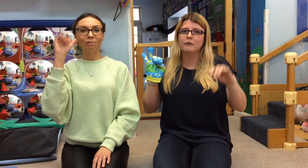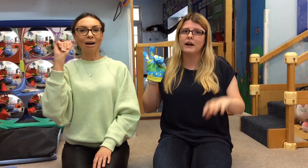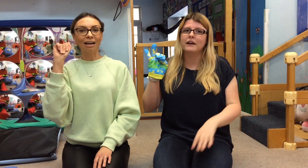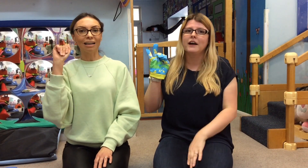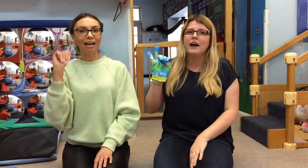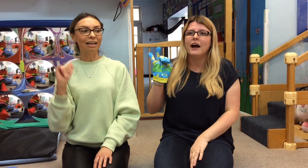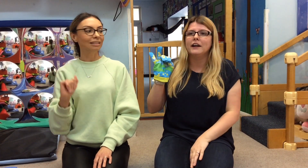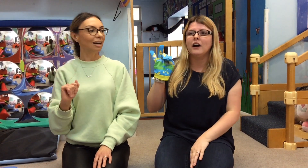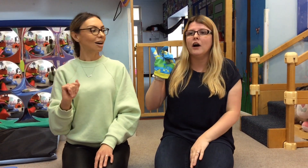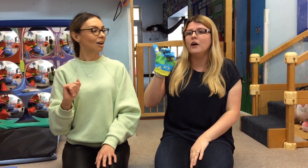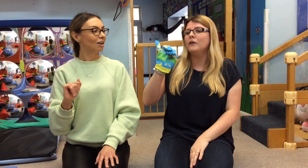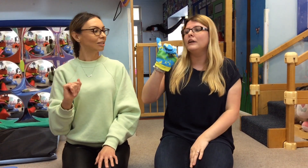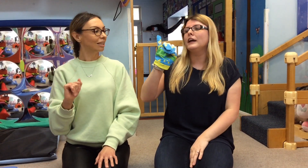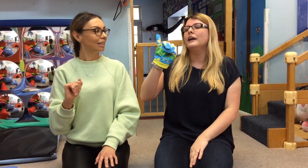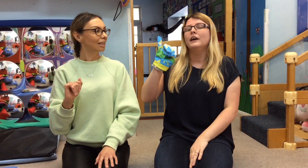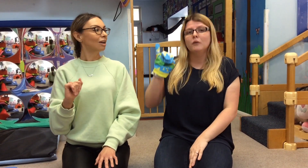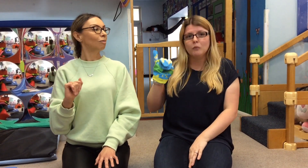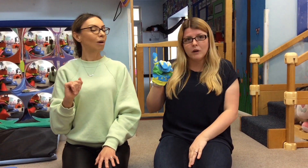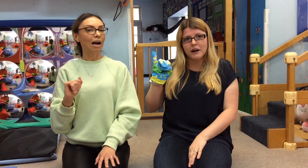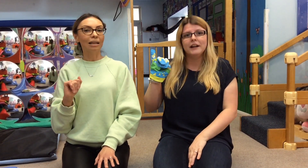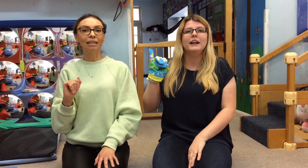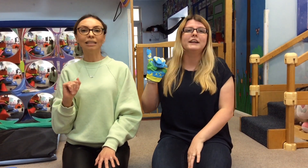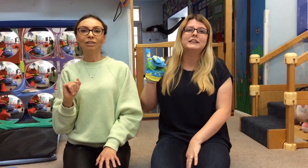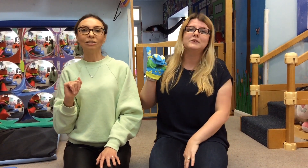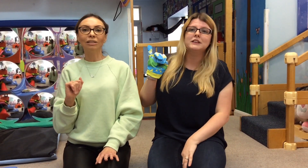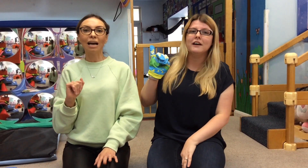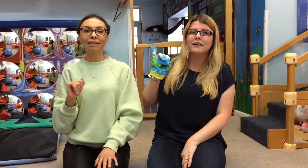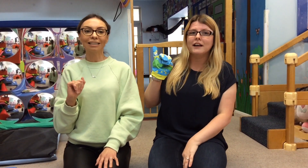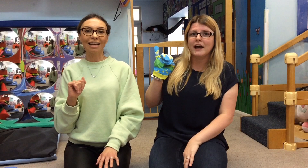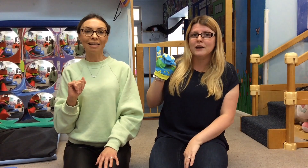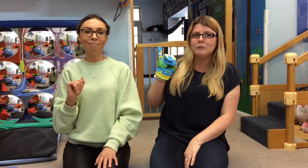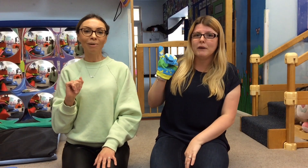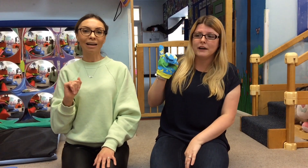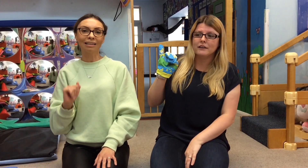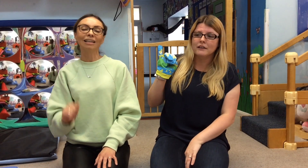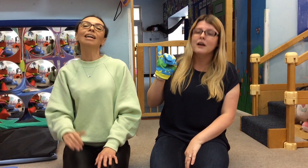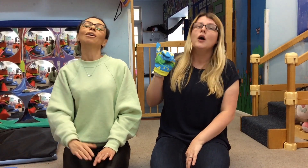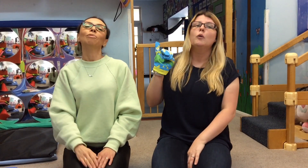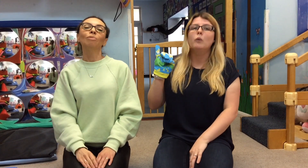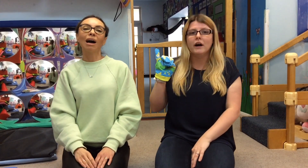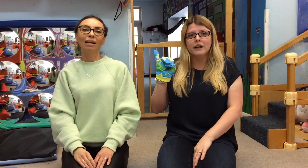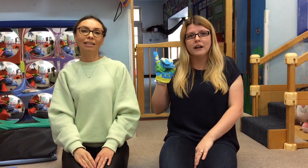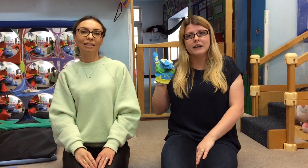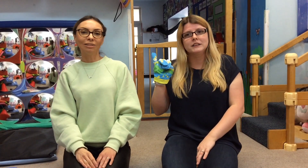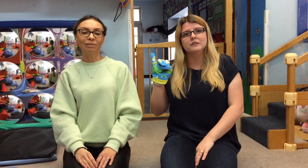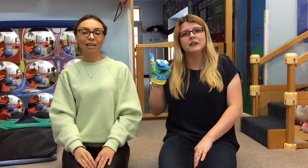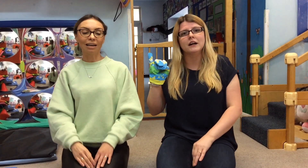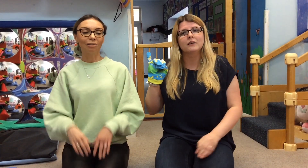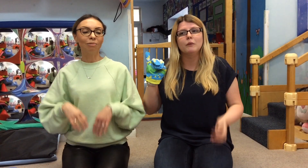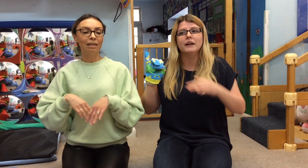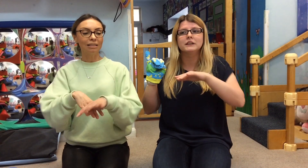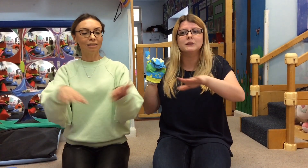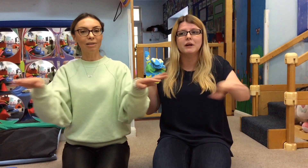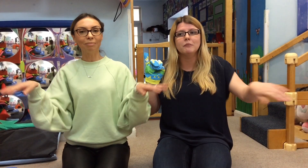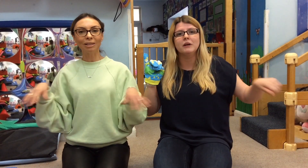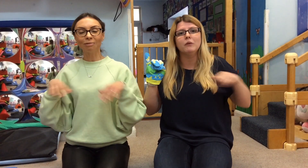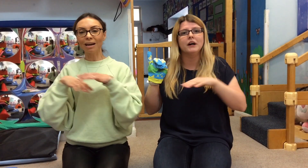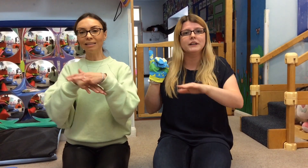quack, and only one little duck came back. One little duck went swimming one